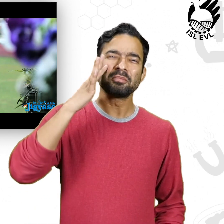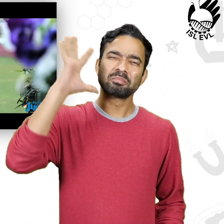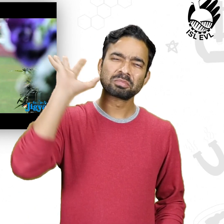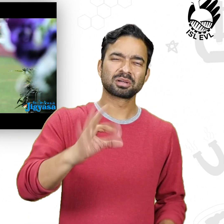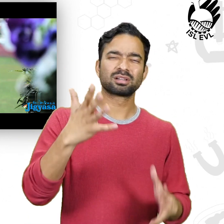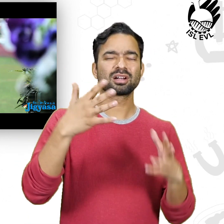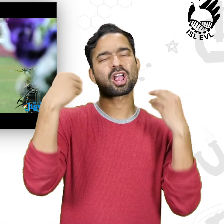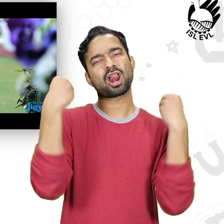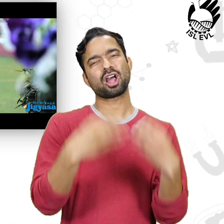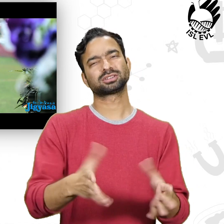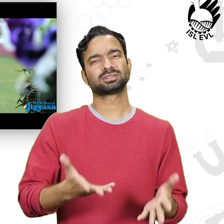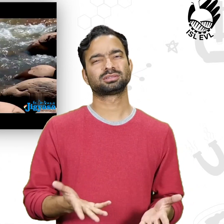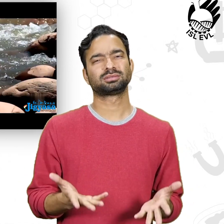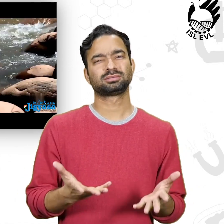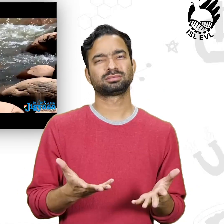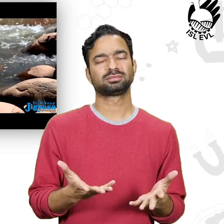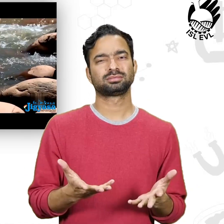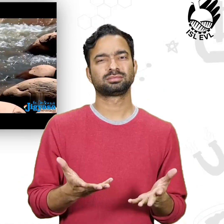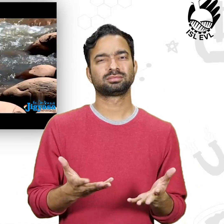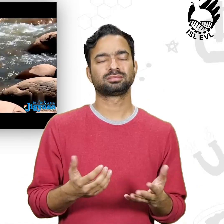Water is invaluable.